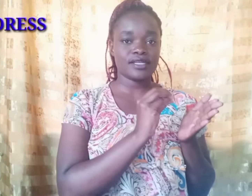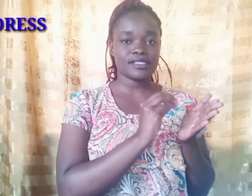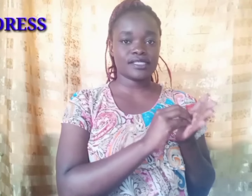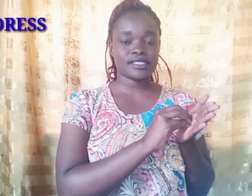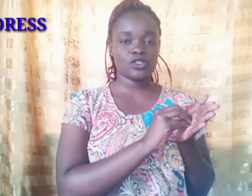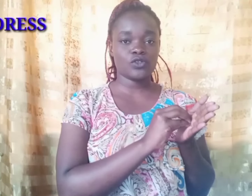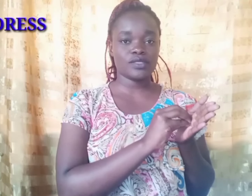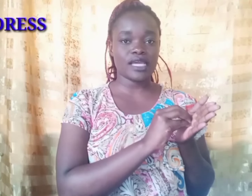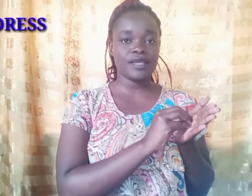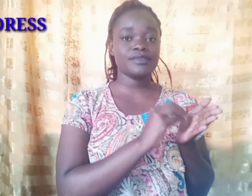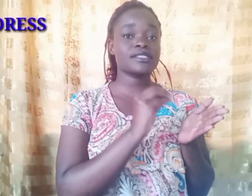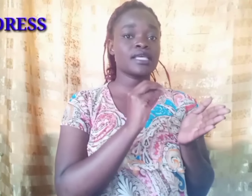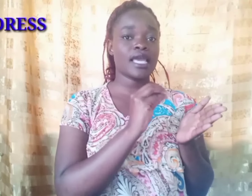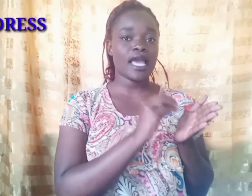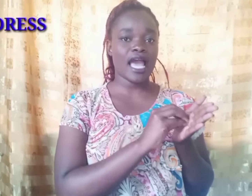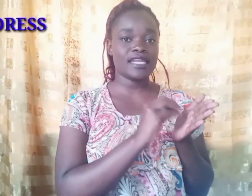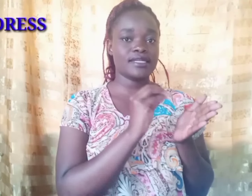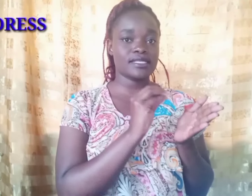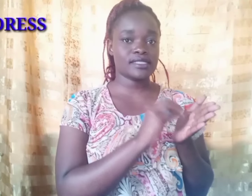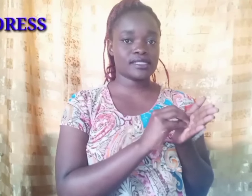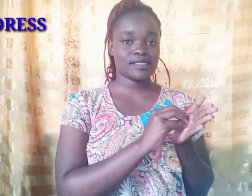Address. Two times. Address.